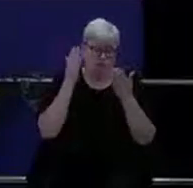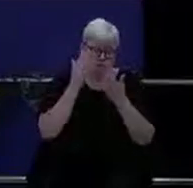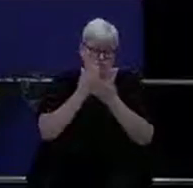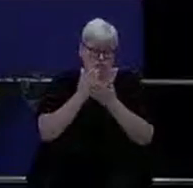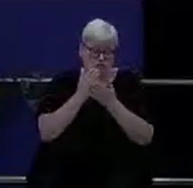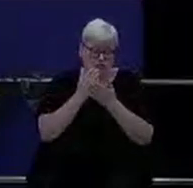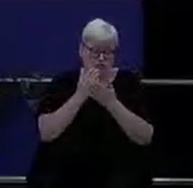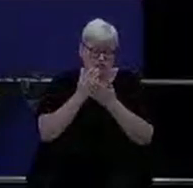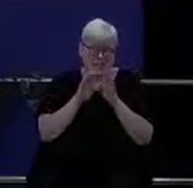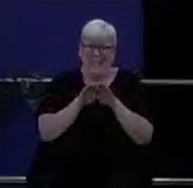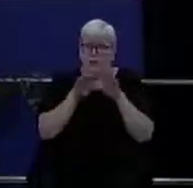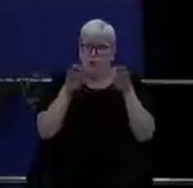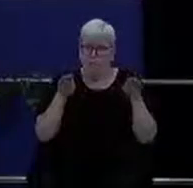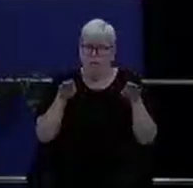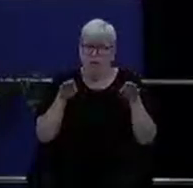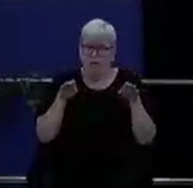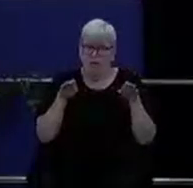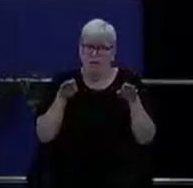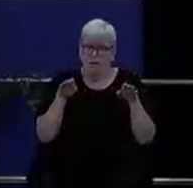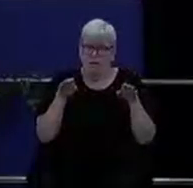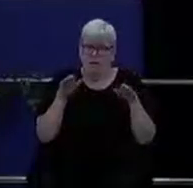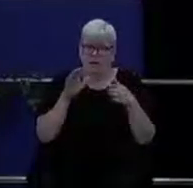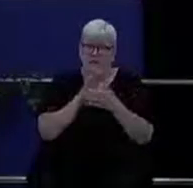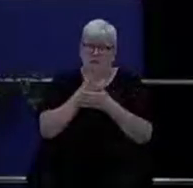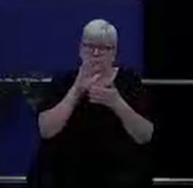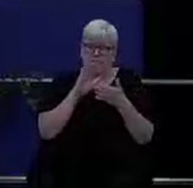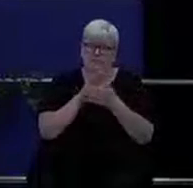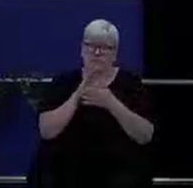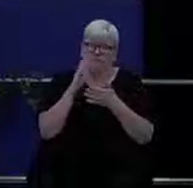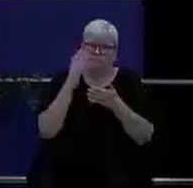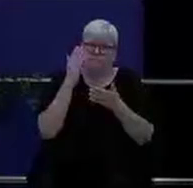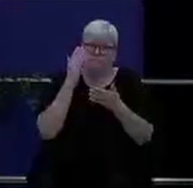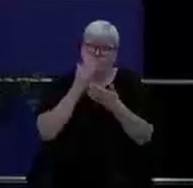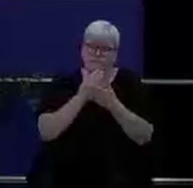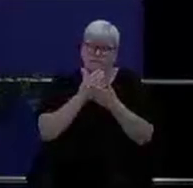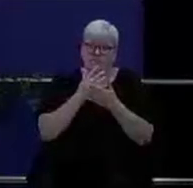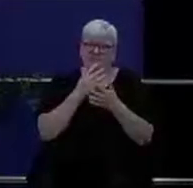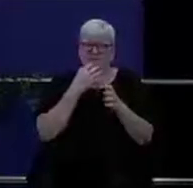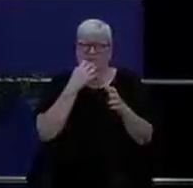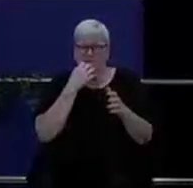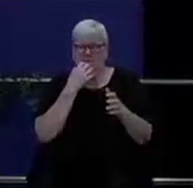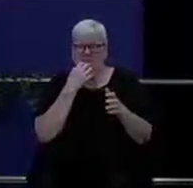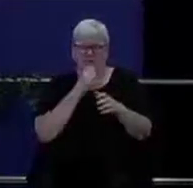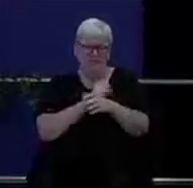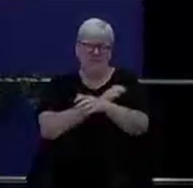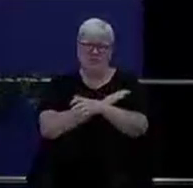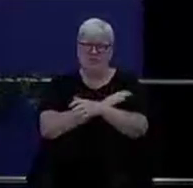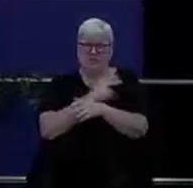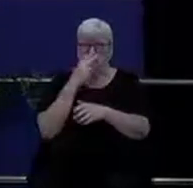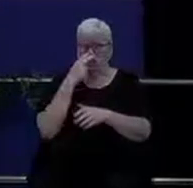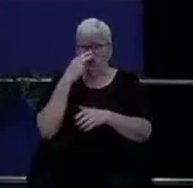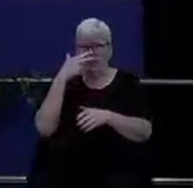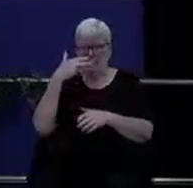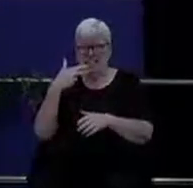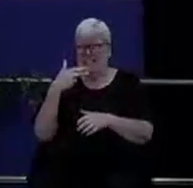But equally, you know, being willing to be slightly cringeworthy, you know, that's my 28-year-old self that